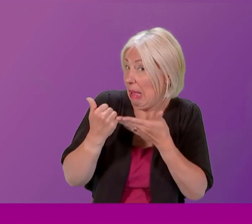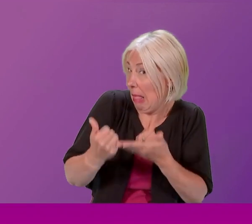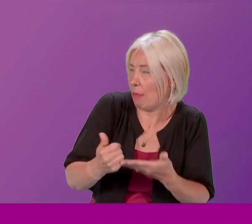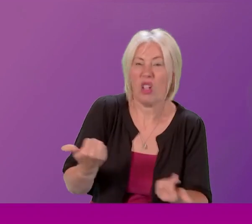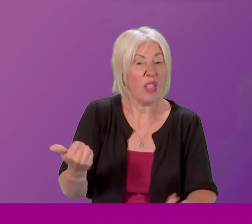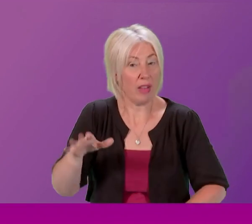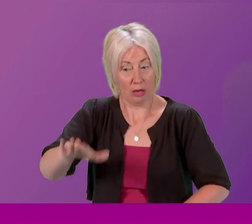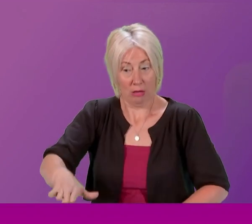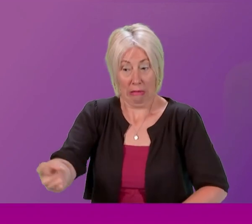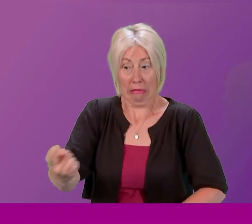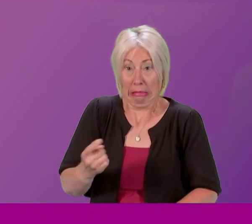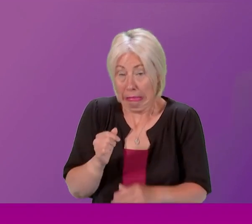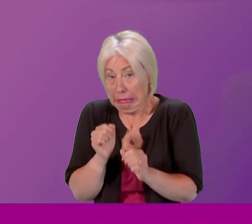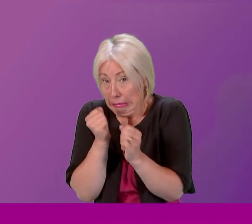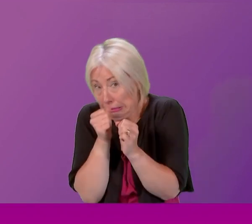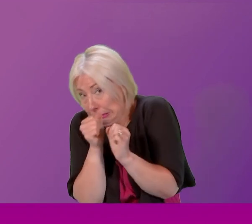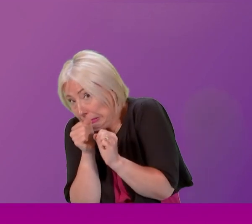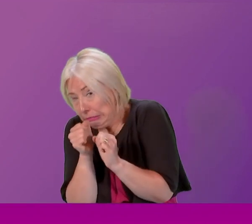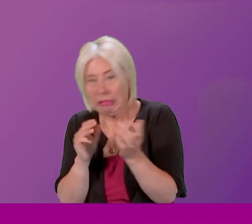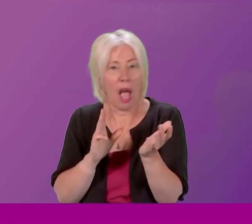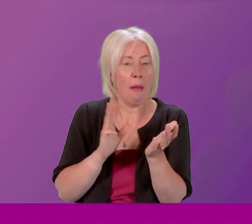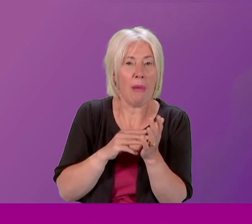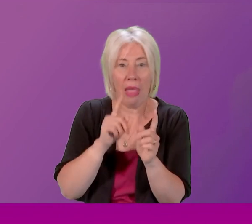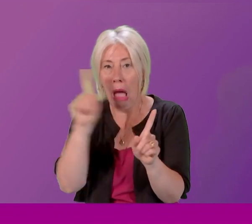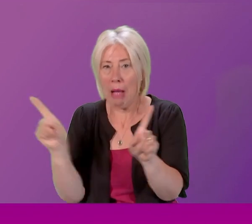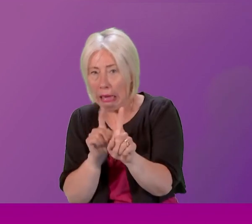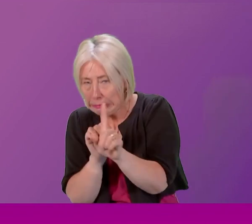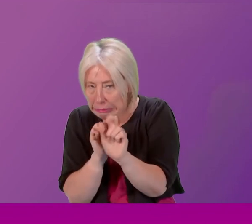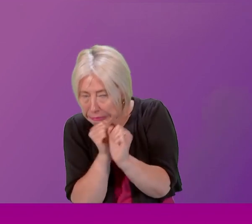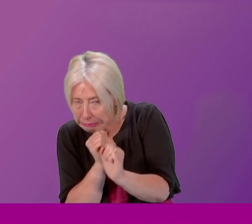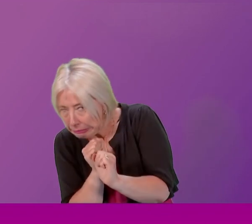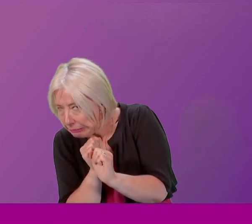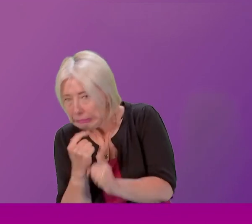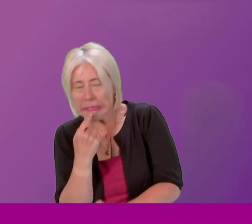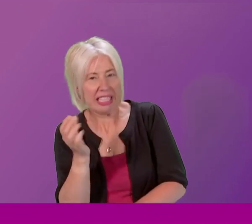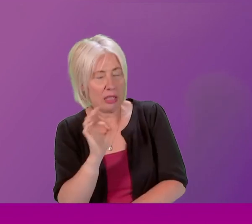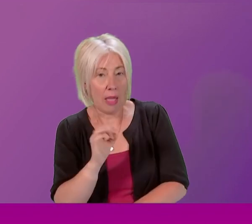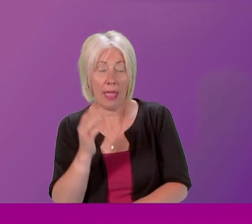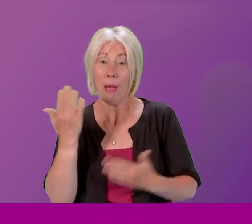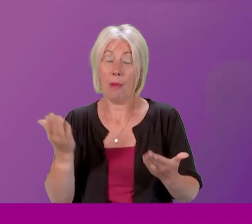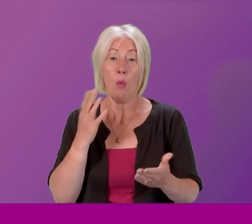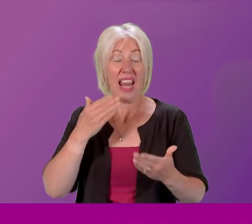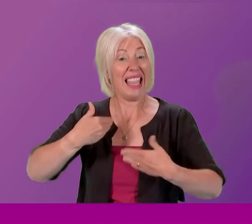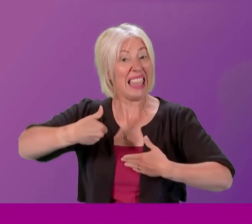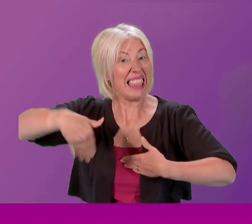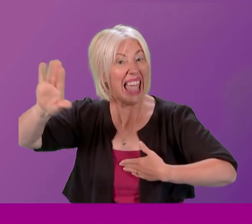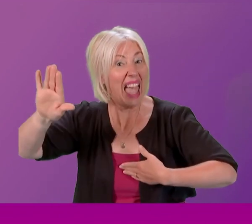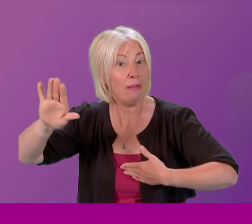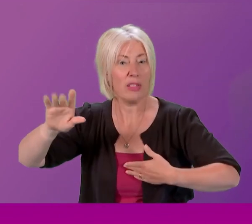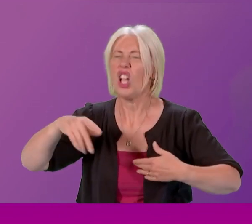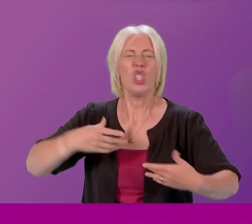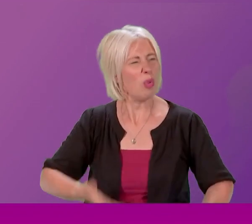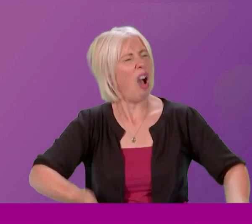door, literally cowering behind her mother, not saying anything. And by the time she left the building, she was leading the